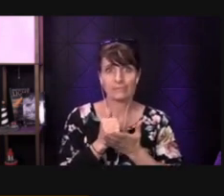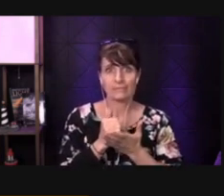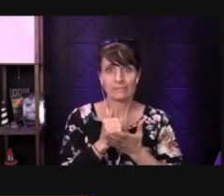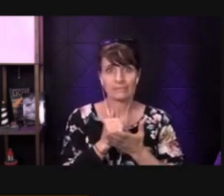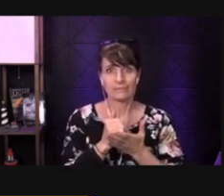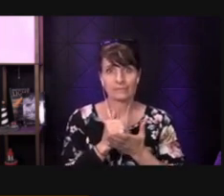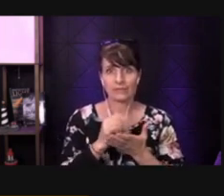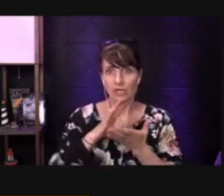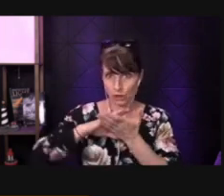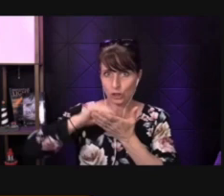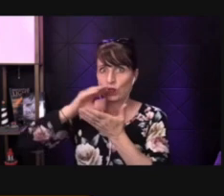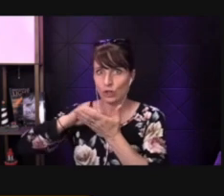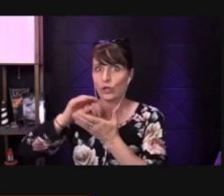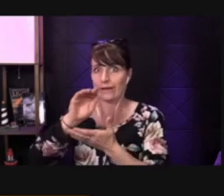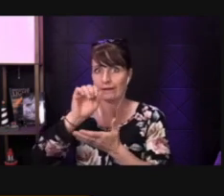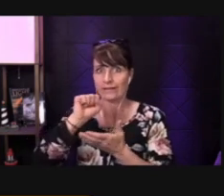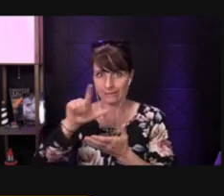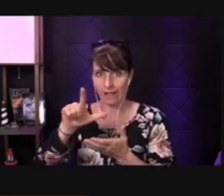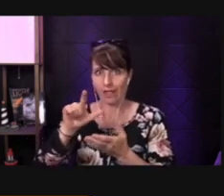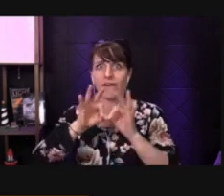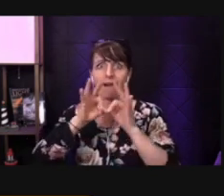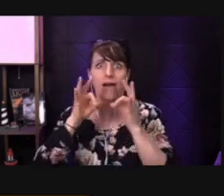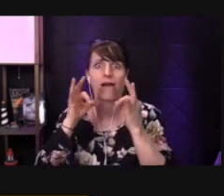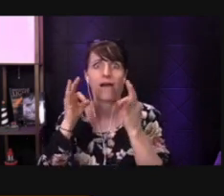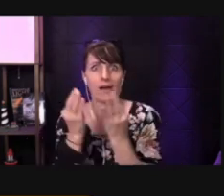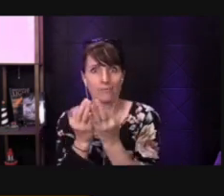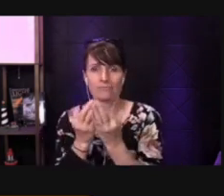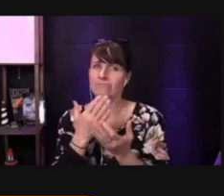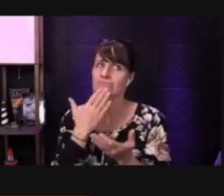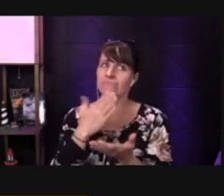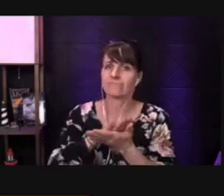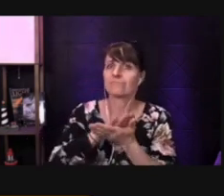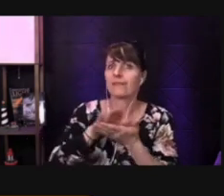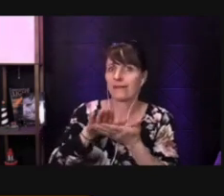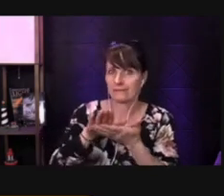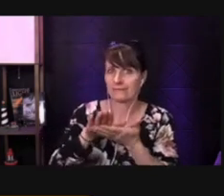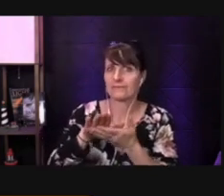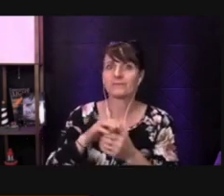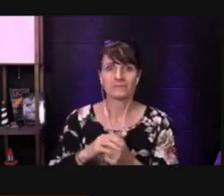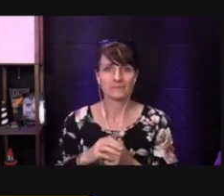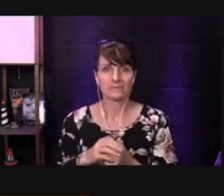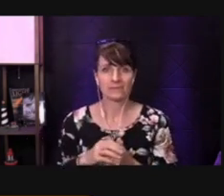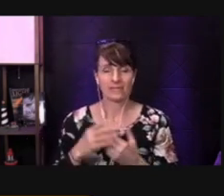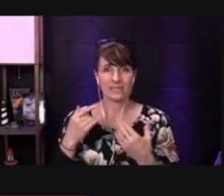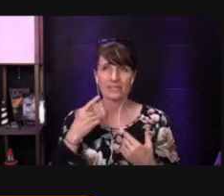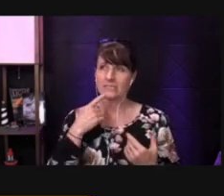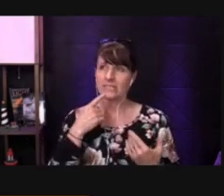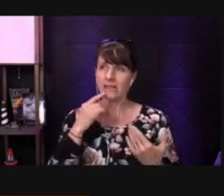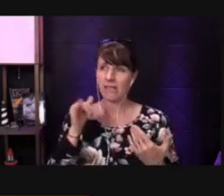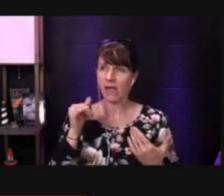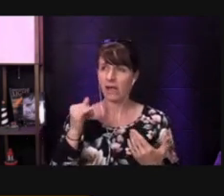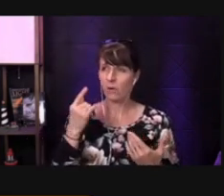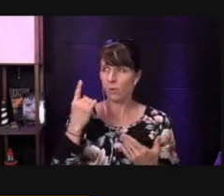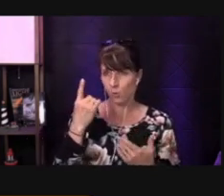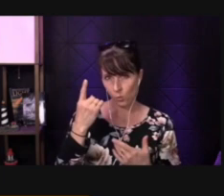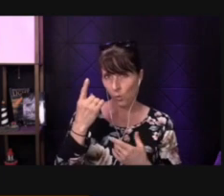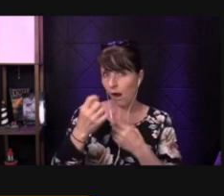learn ASL as a family. So that's been nice. And then I'd say that went on for about a year and a half. And then we made